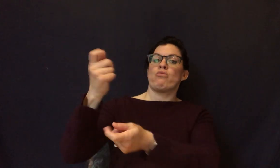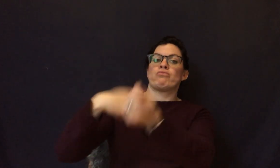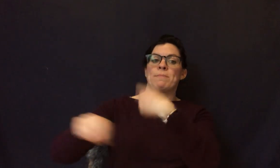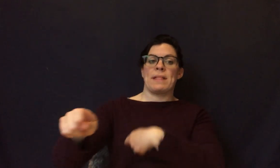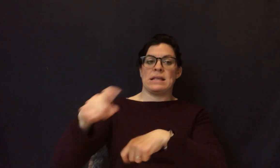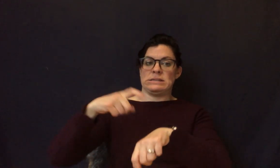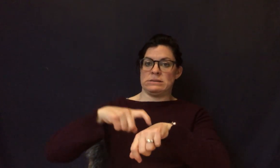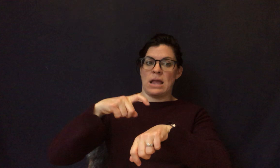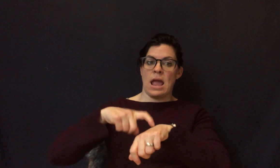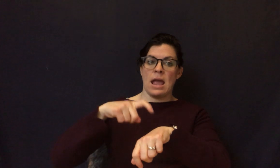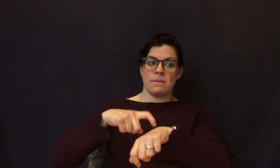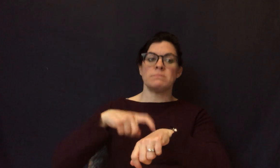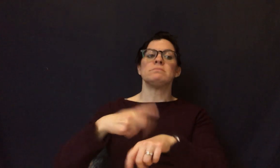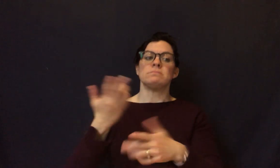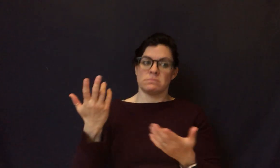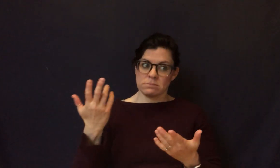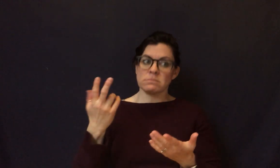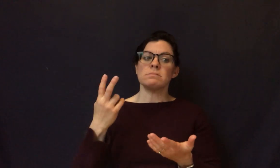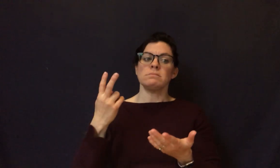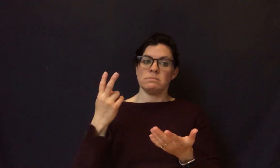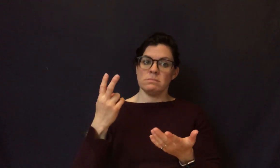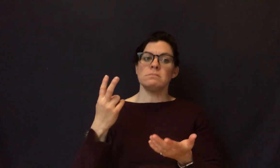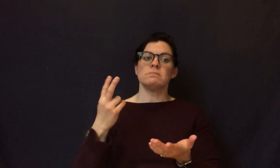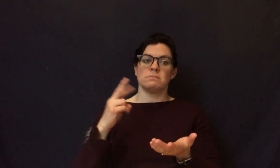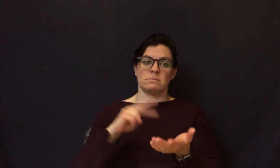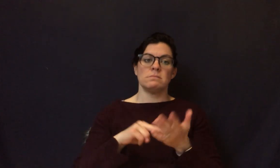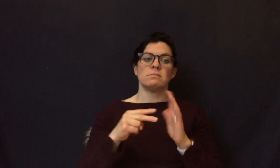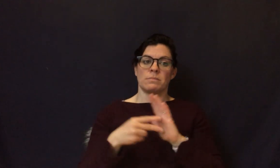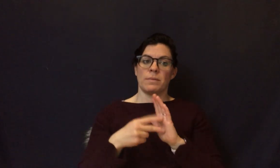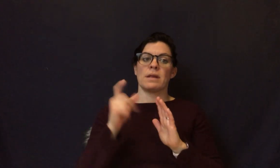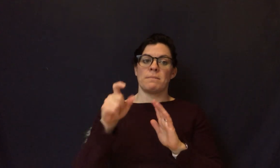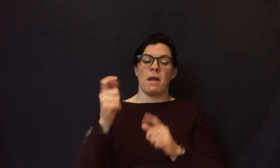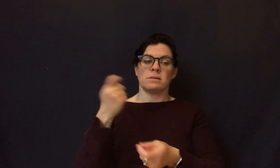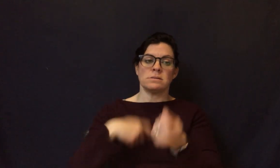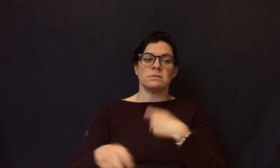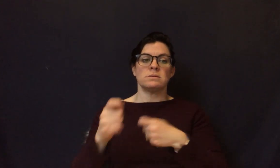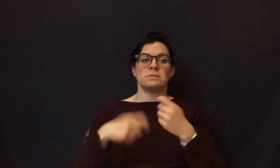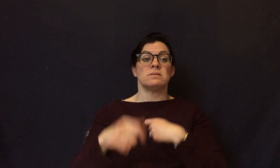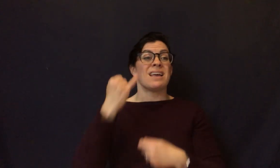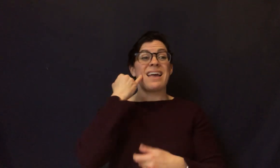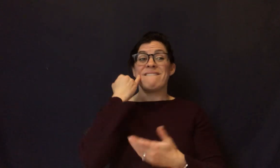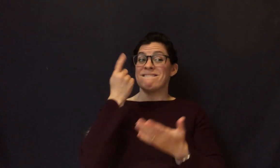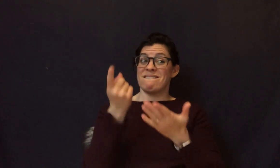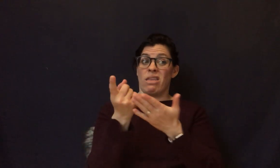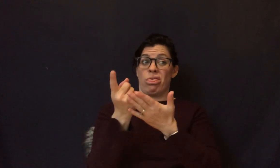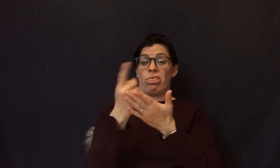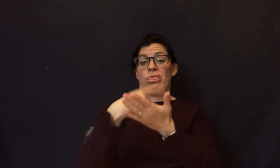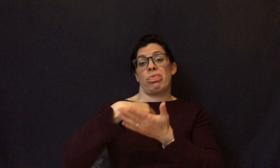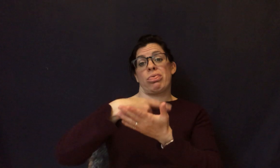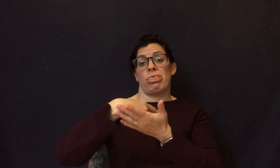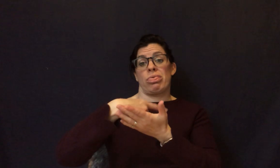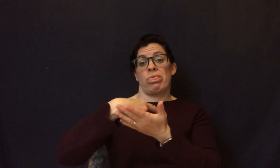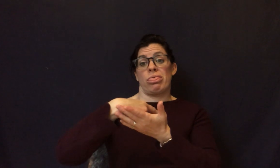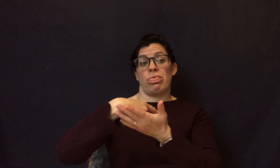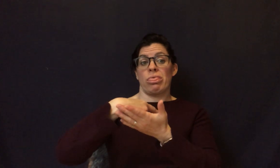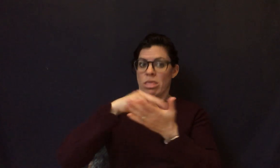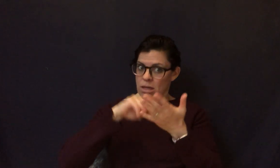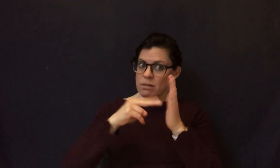dial's never going to go this way unless you use it. So it's going to start going into the discard or replace area. All right,